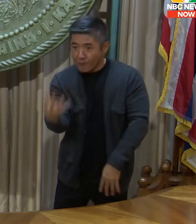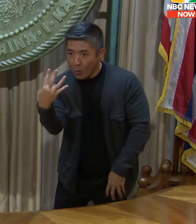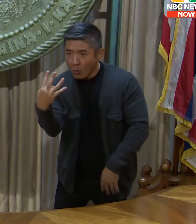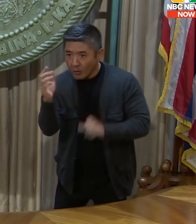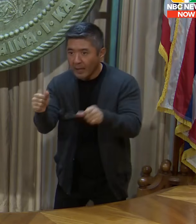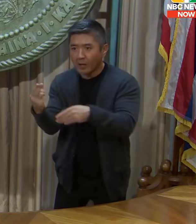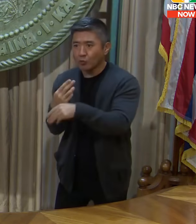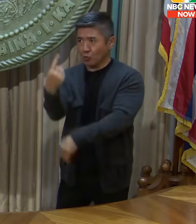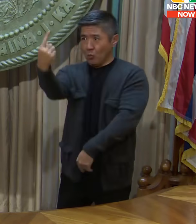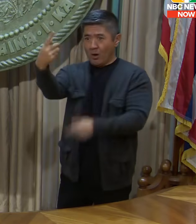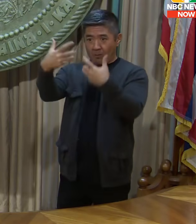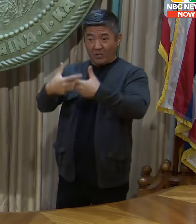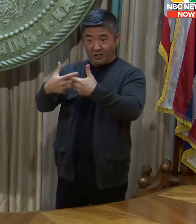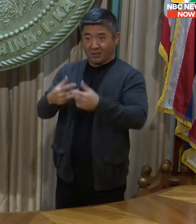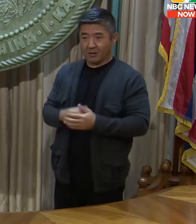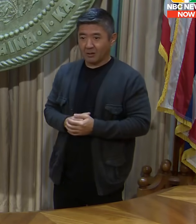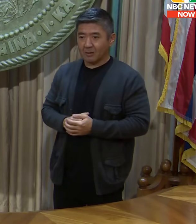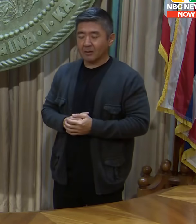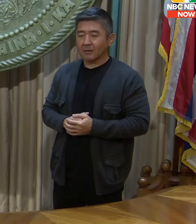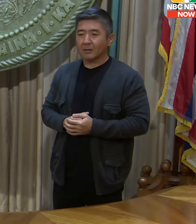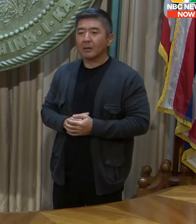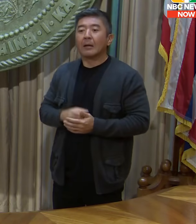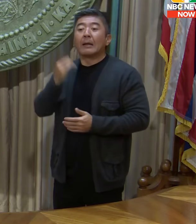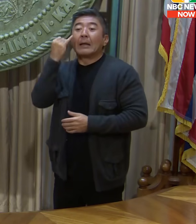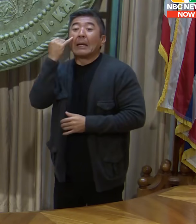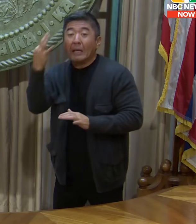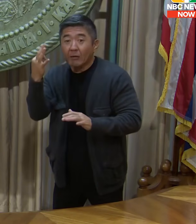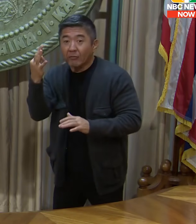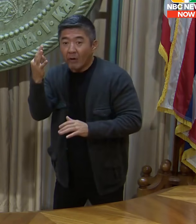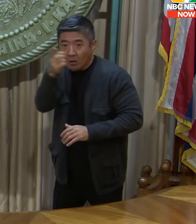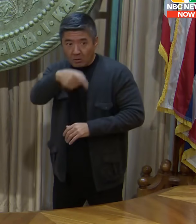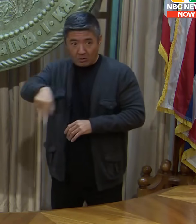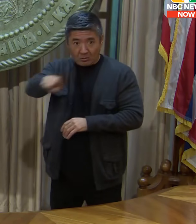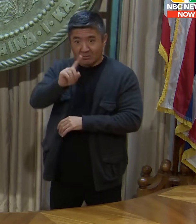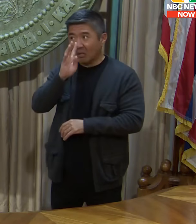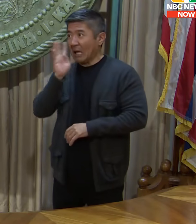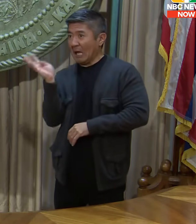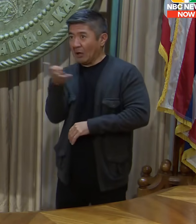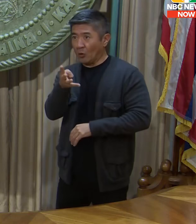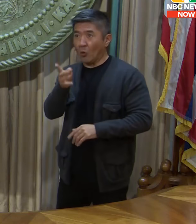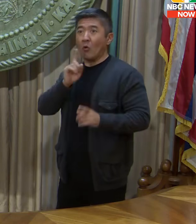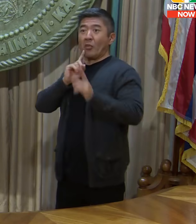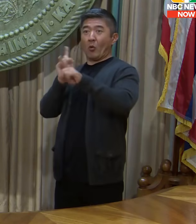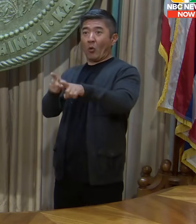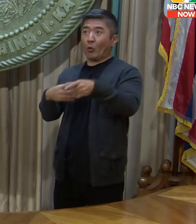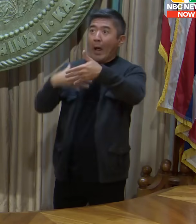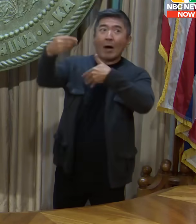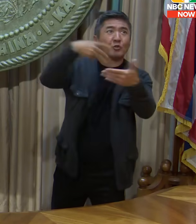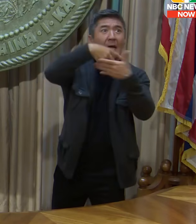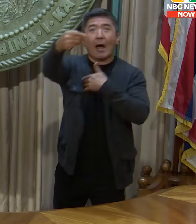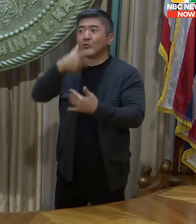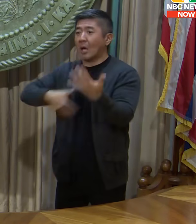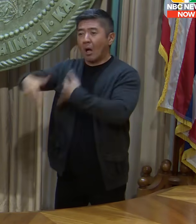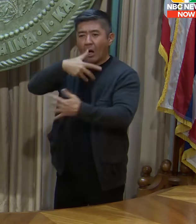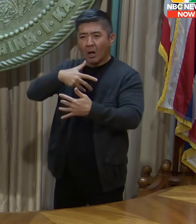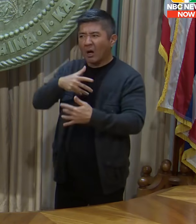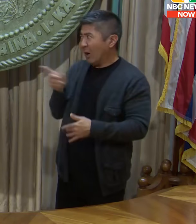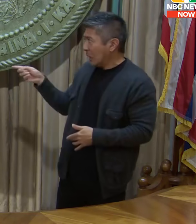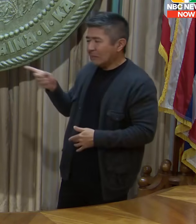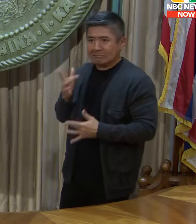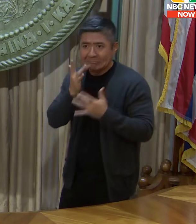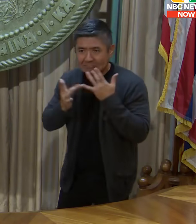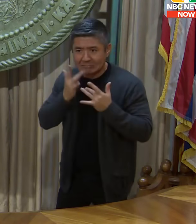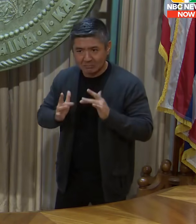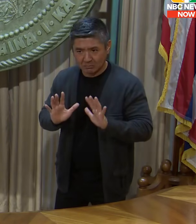ignore Governor Ige and General Hara and people go out and spread this disease. Do not do that. But there are other technologies